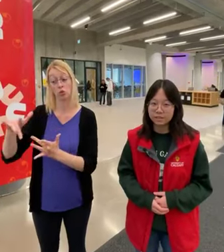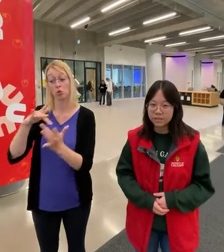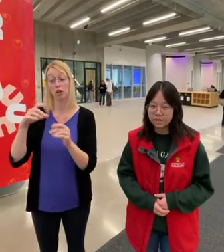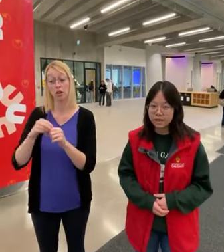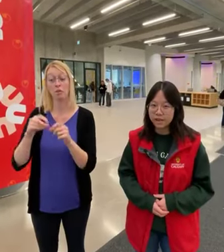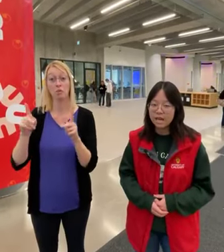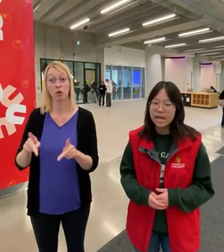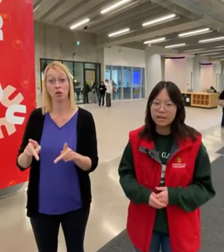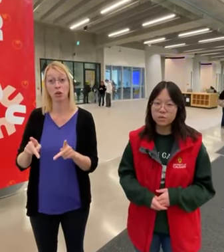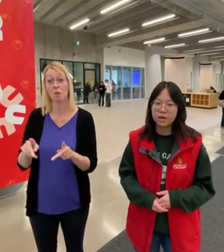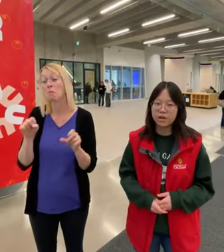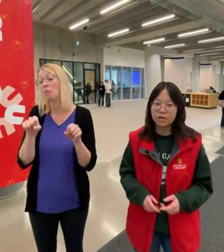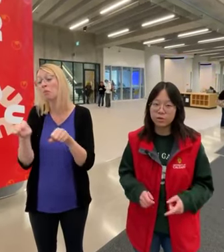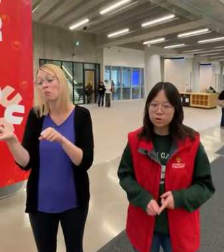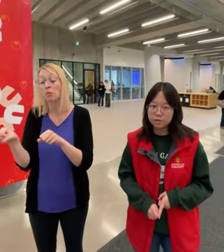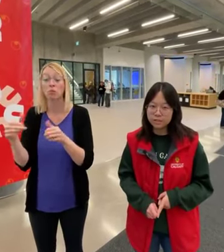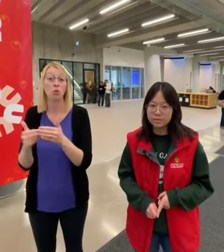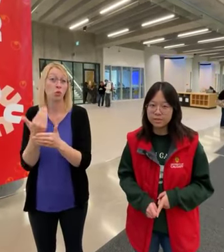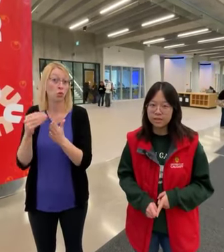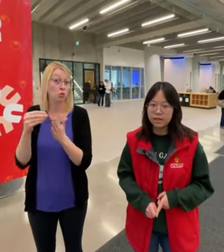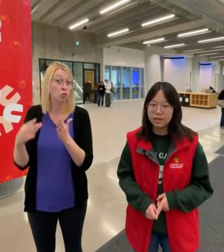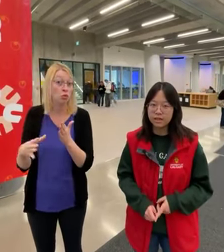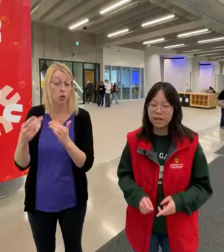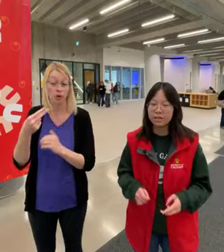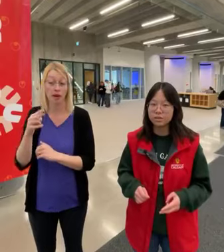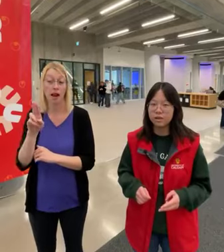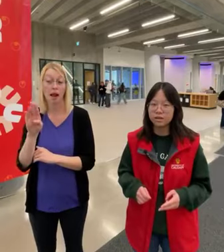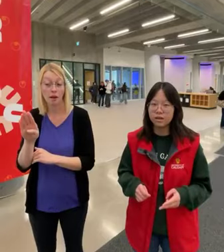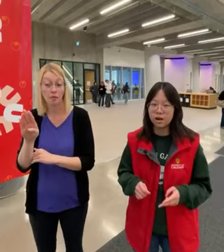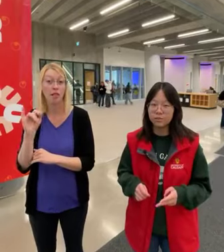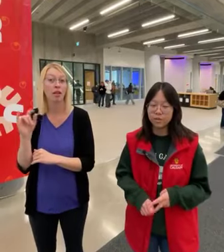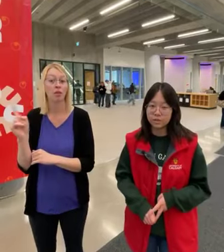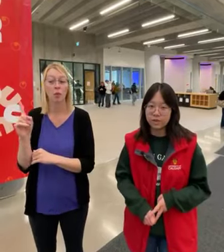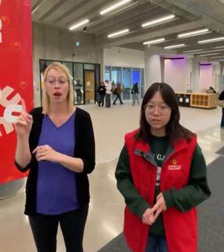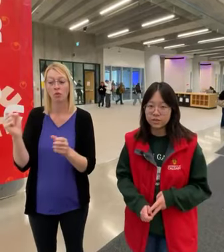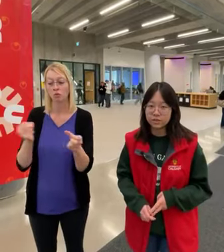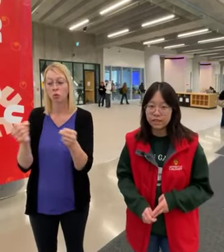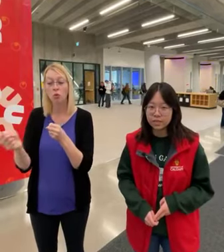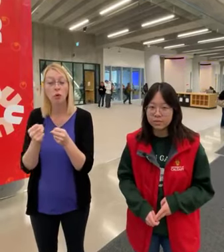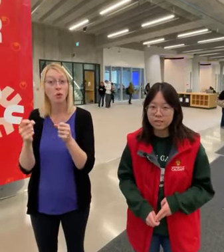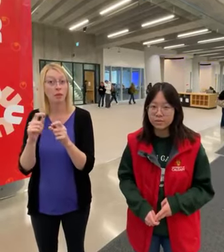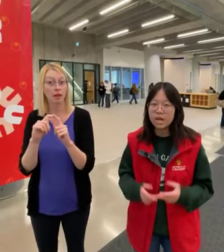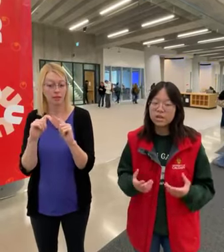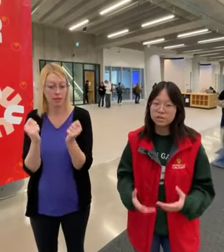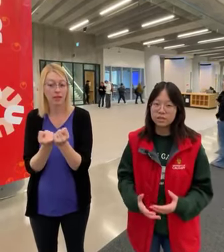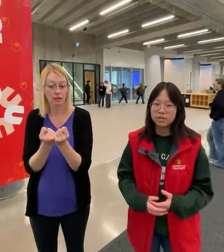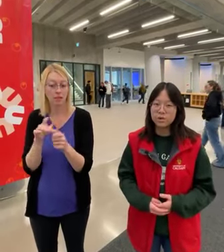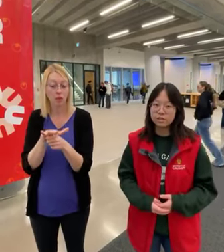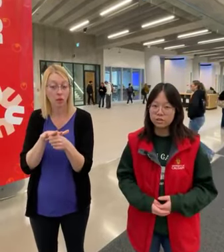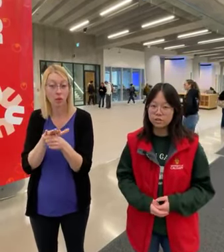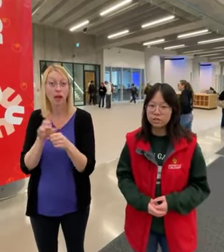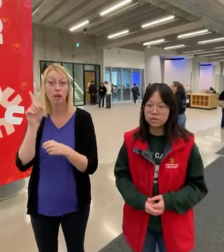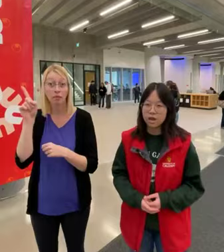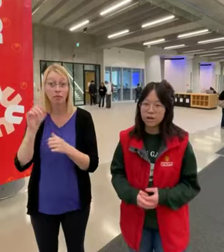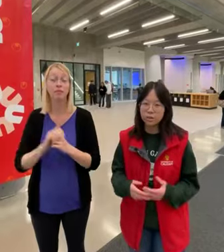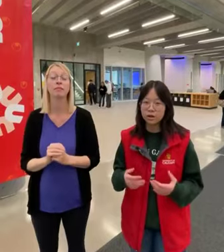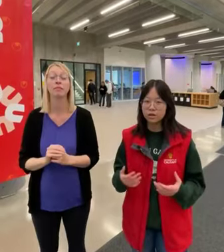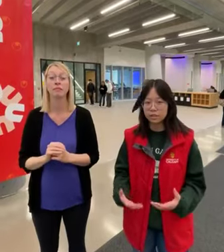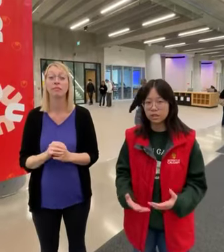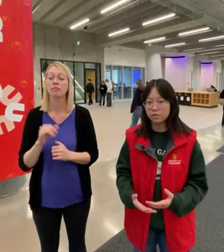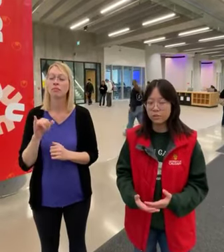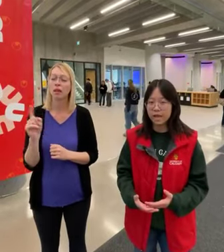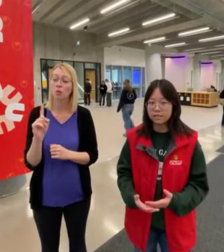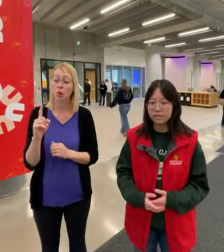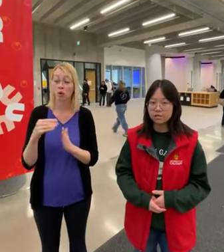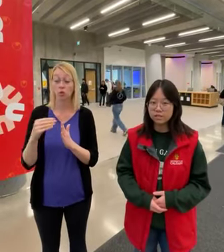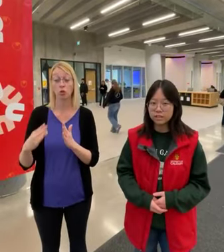the Prospective Students Hub. It is where our recruitment team is located and as well our Prospective Student Engagement team. So this is where students who